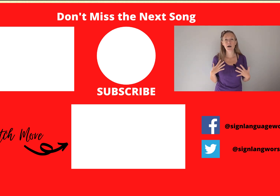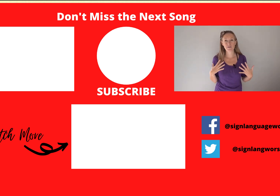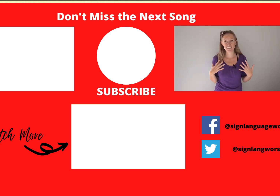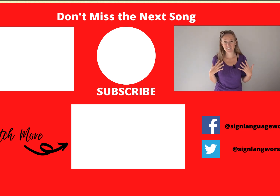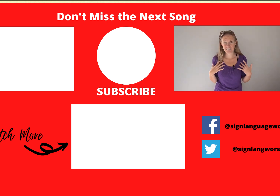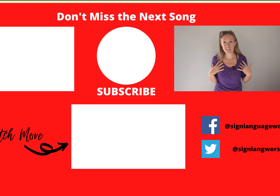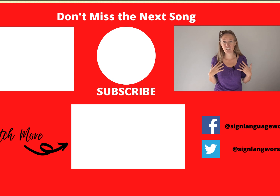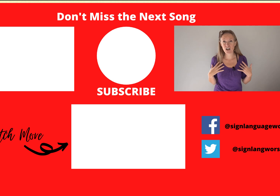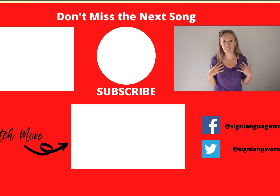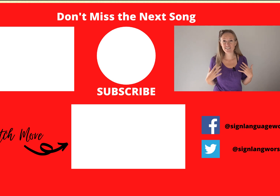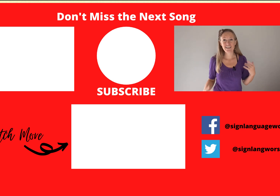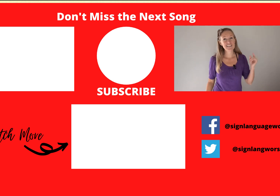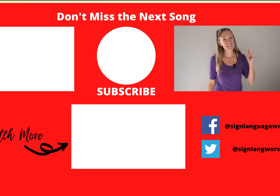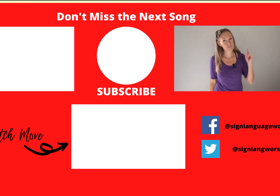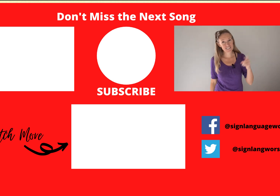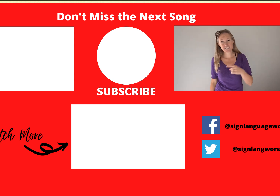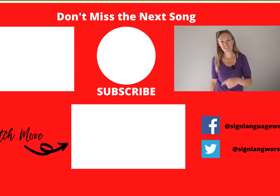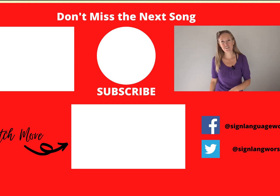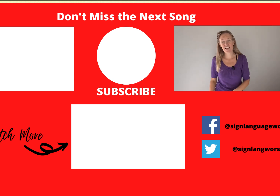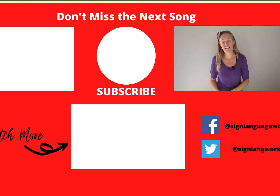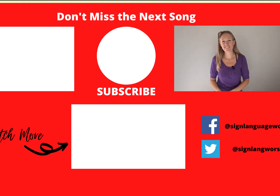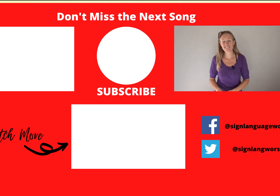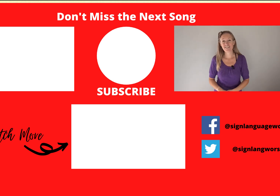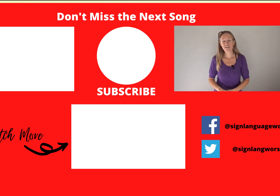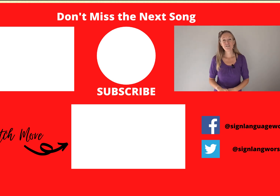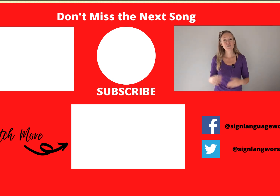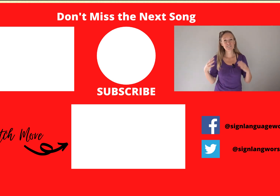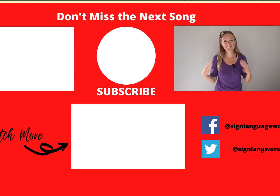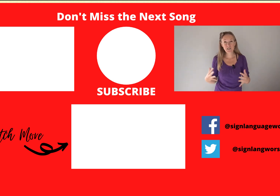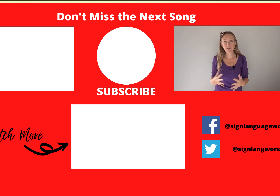about the condition of your heart than the position of your hands. So stick with